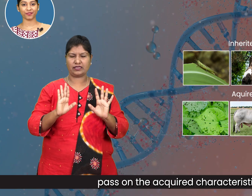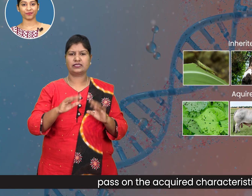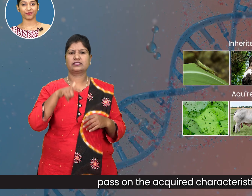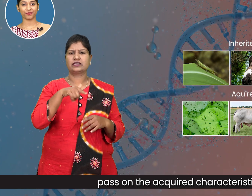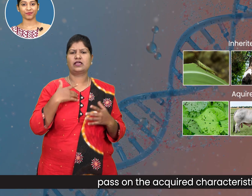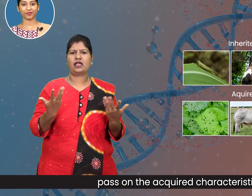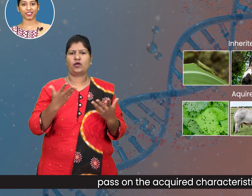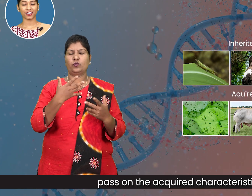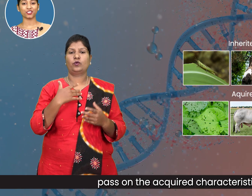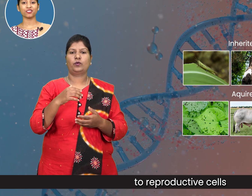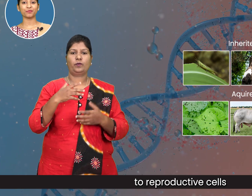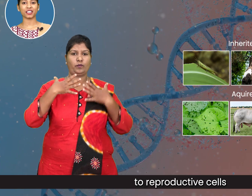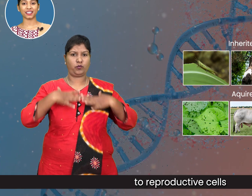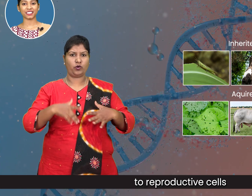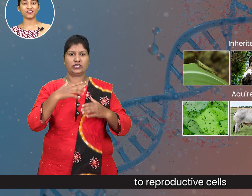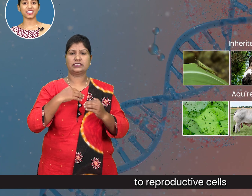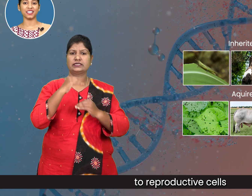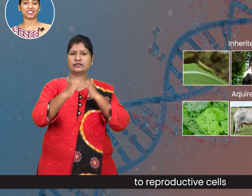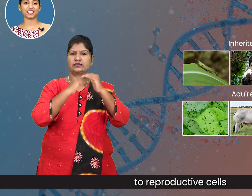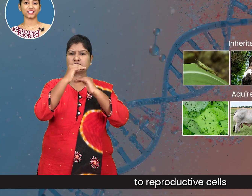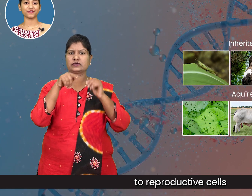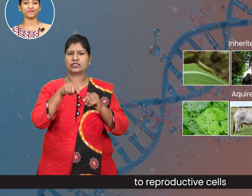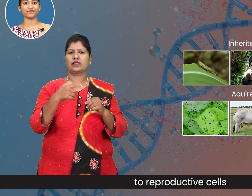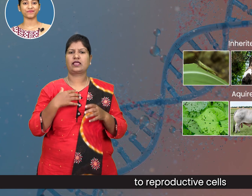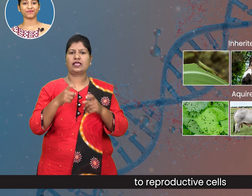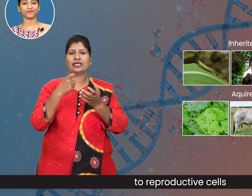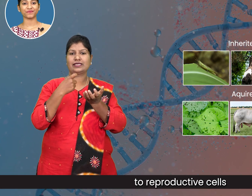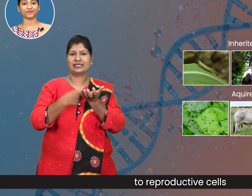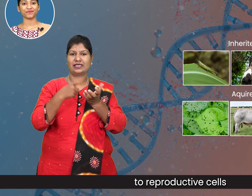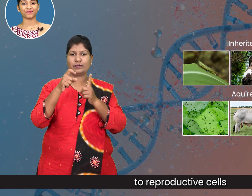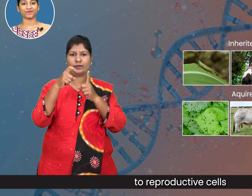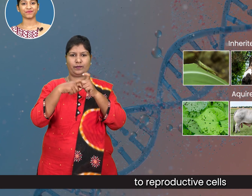characteristics to reproductive cells.